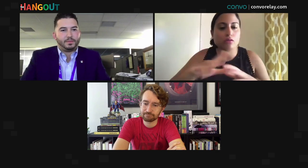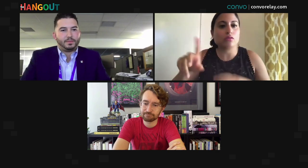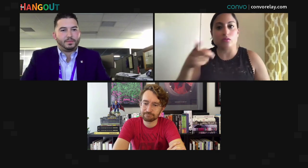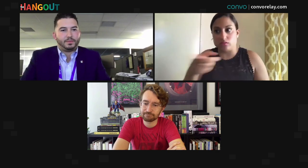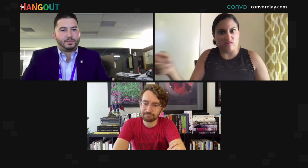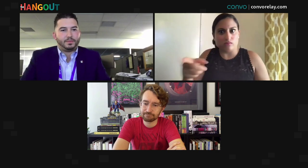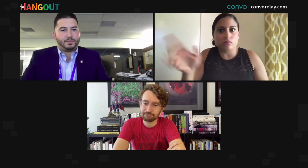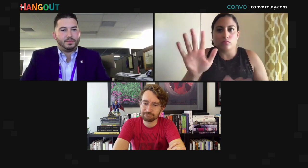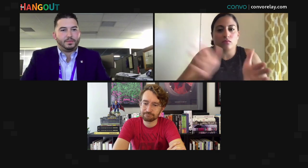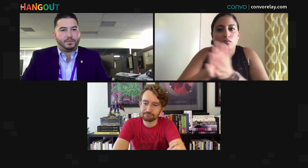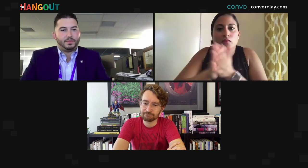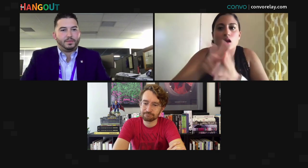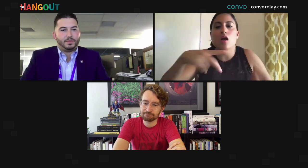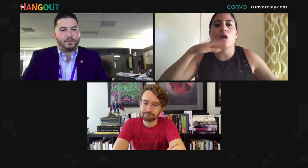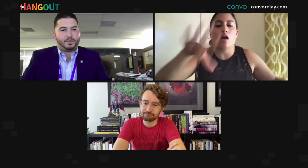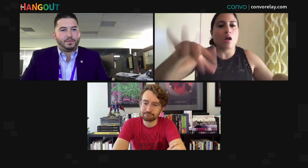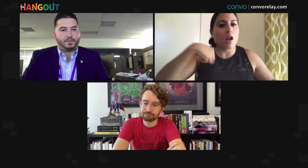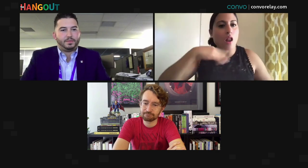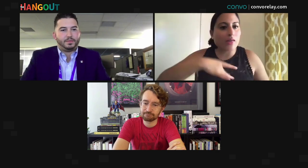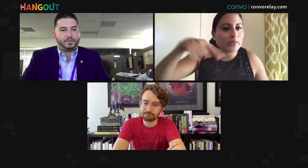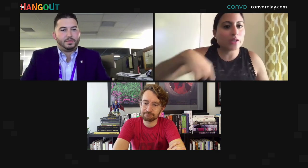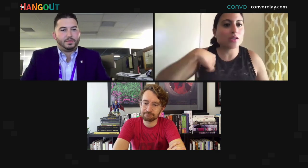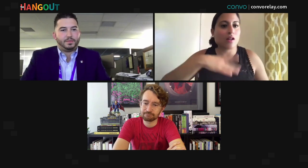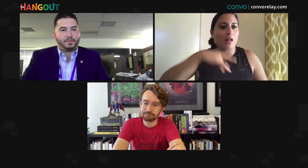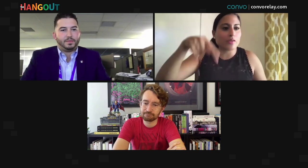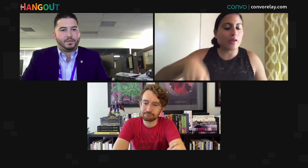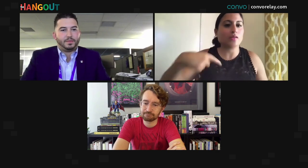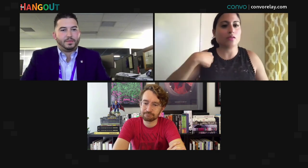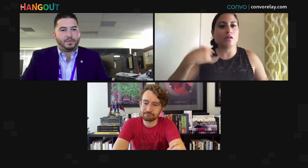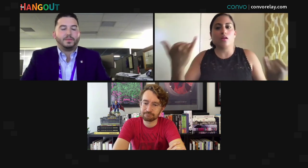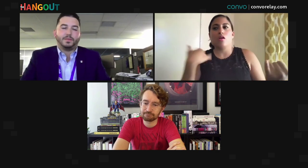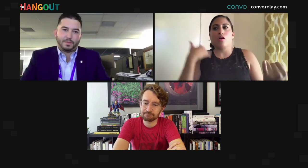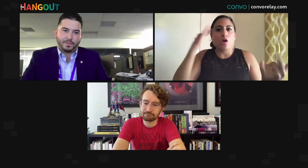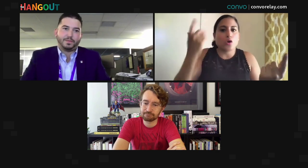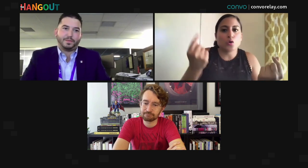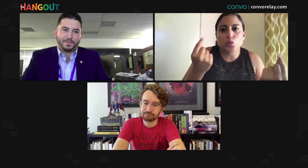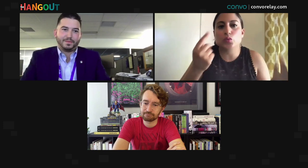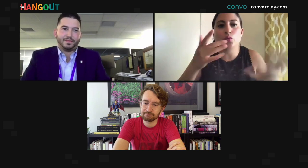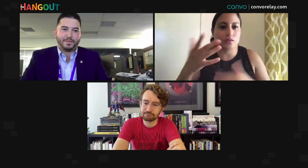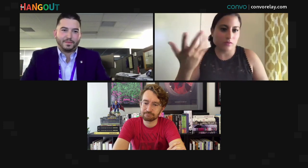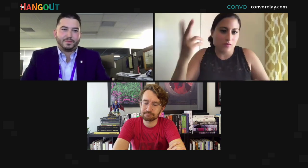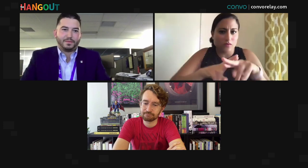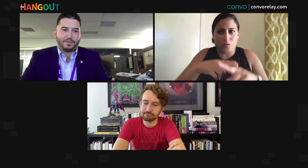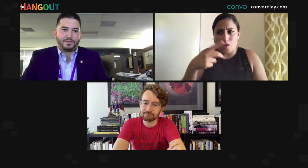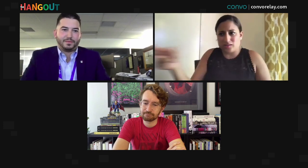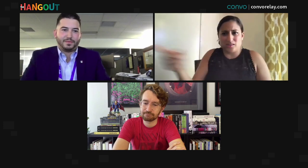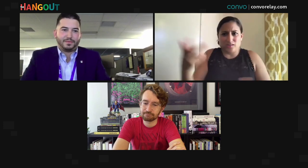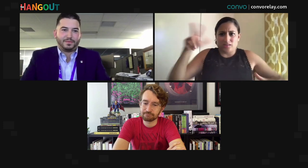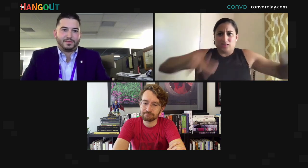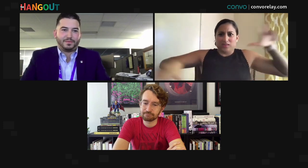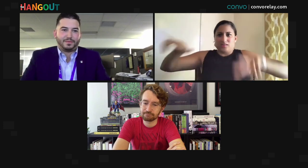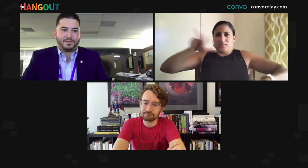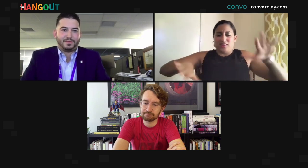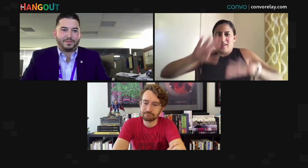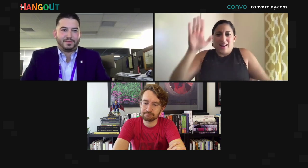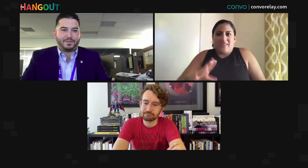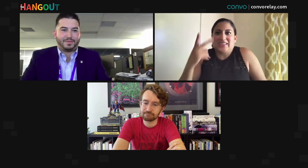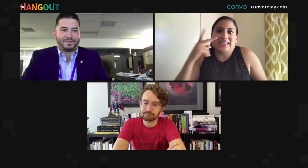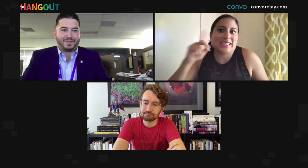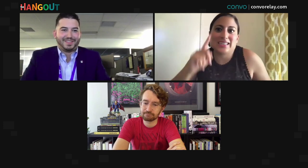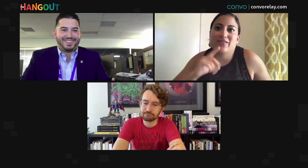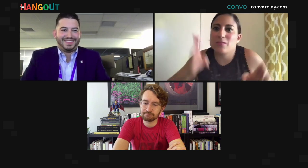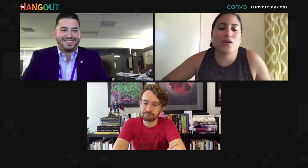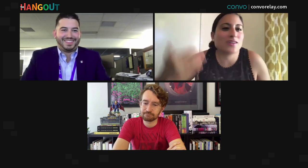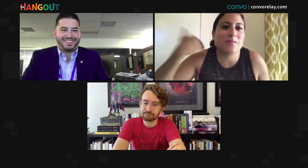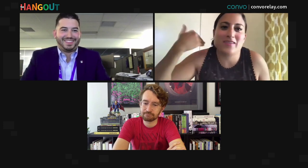ways to communicate with me and all the resources that I have. And everyone's so eager, and they'll say, oh, I like this information because now I know what to do.